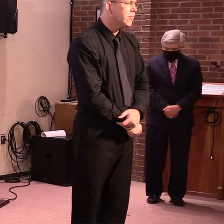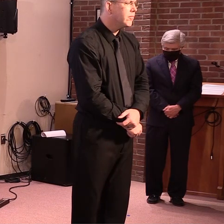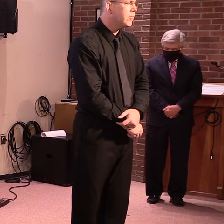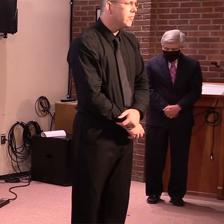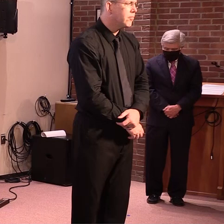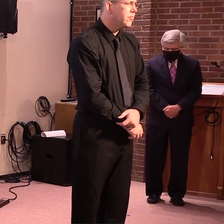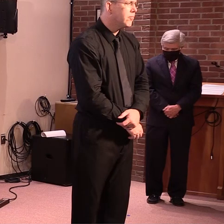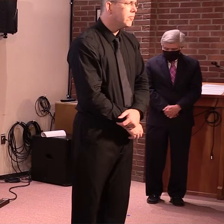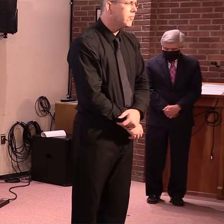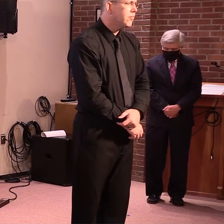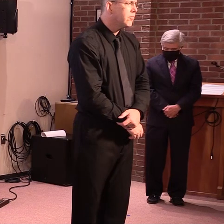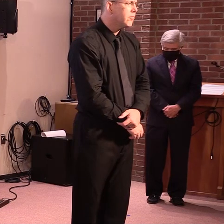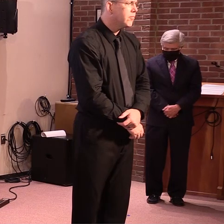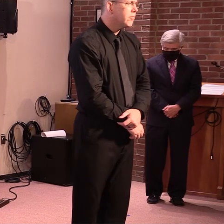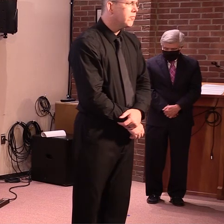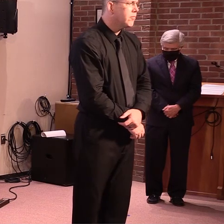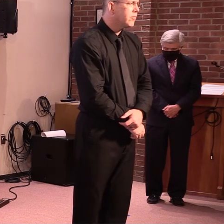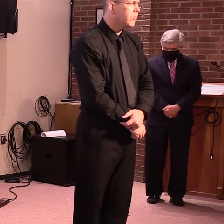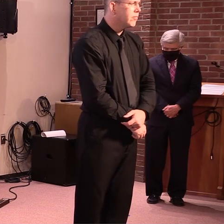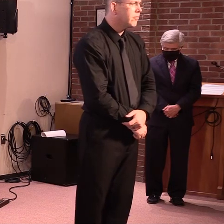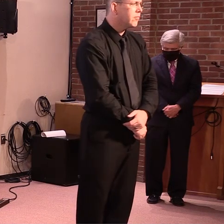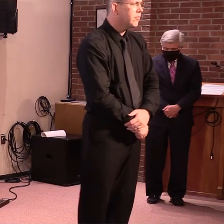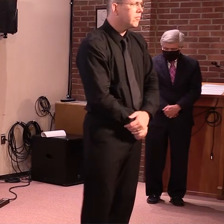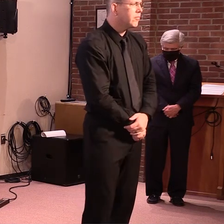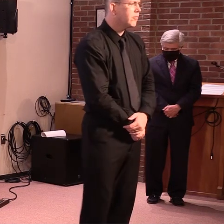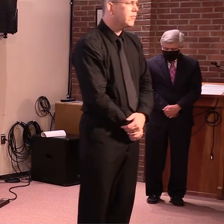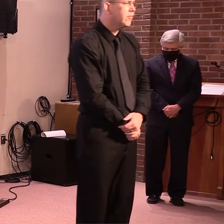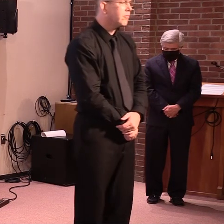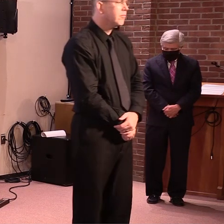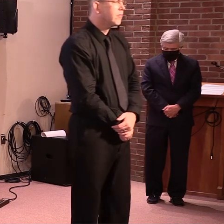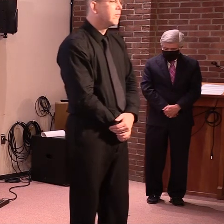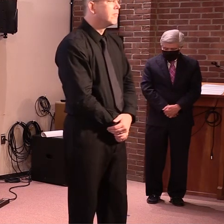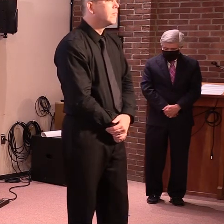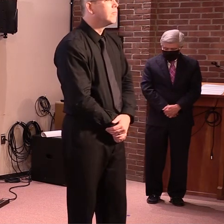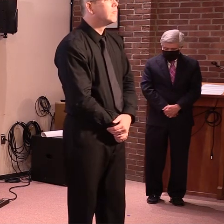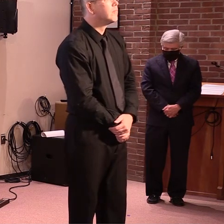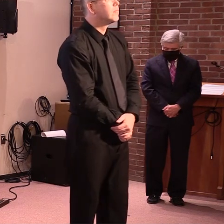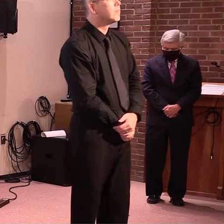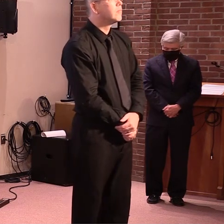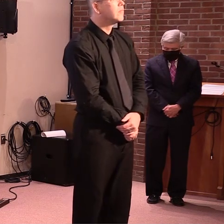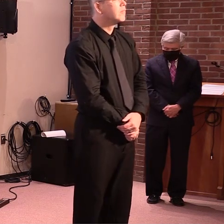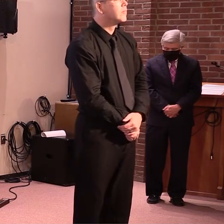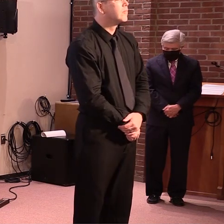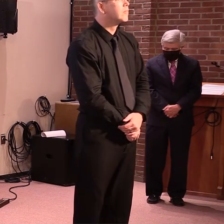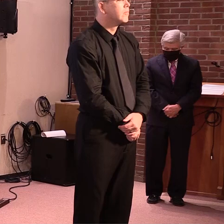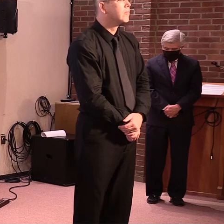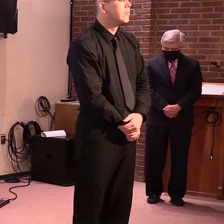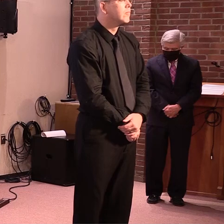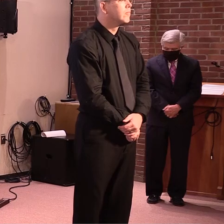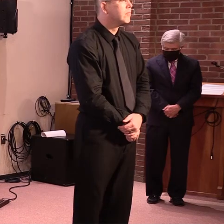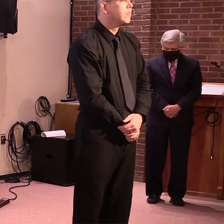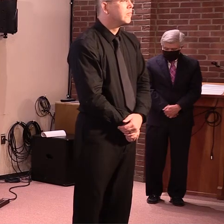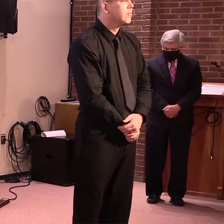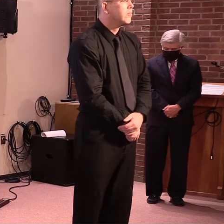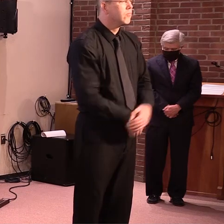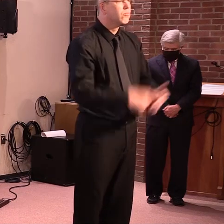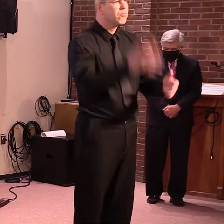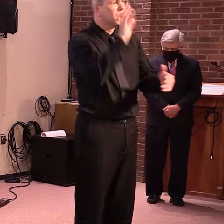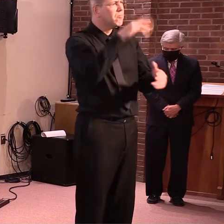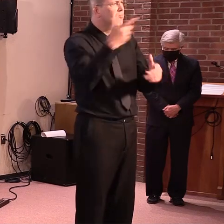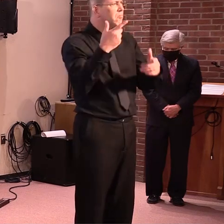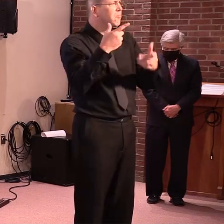year versus having them in their home and doing something distance learning. How do you get around that?